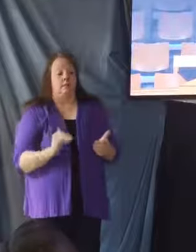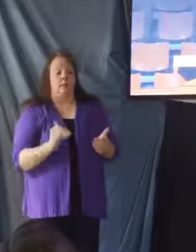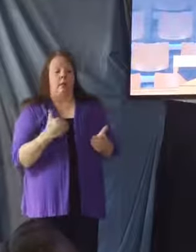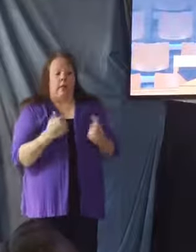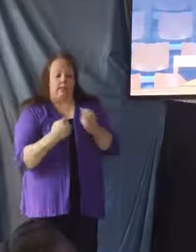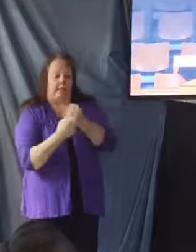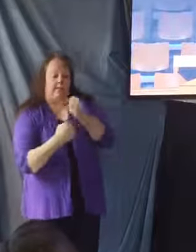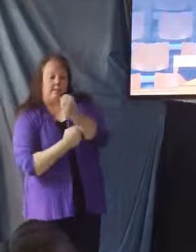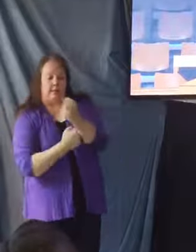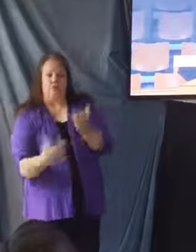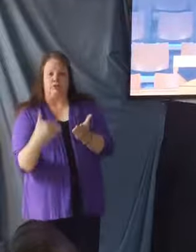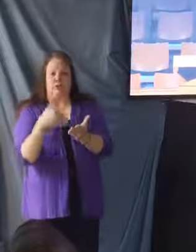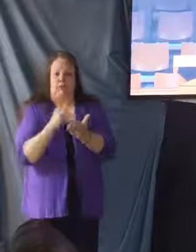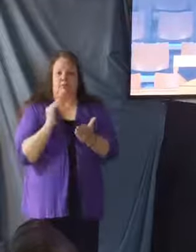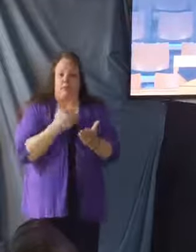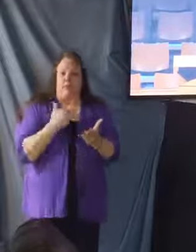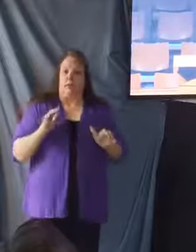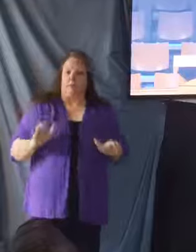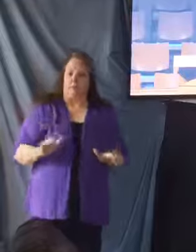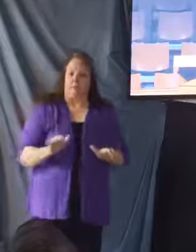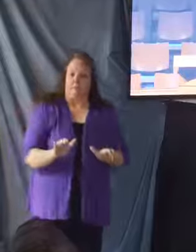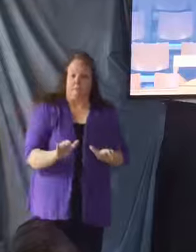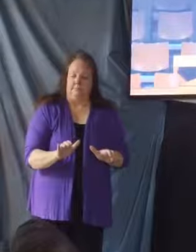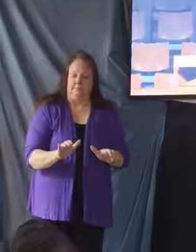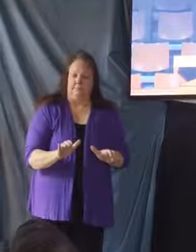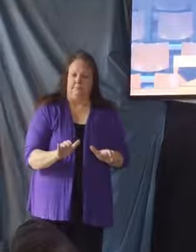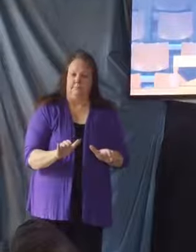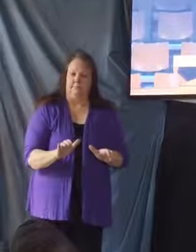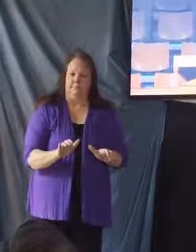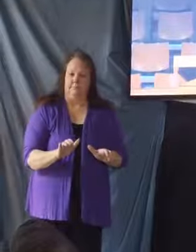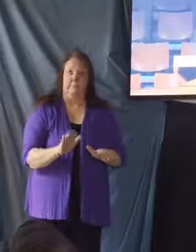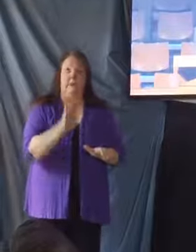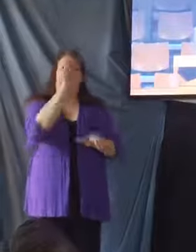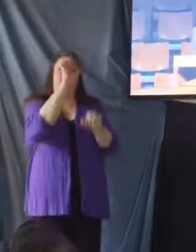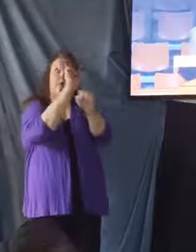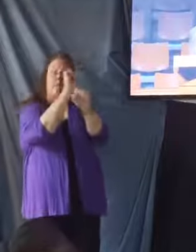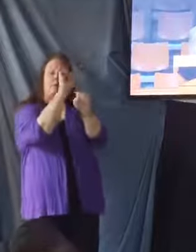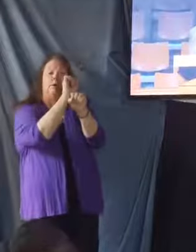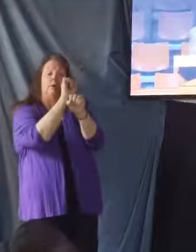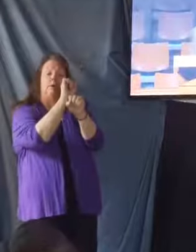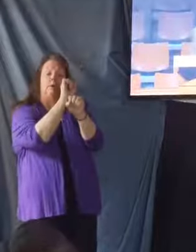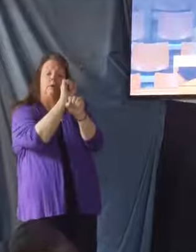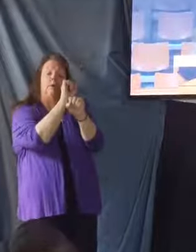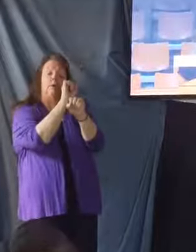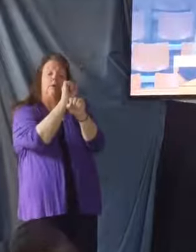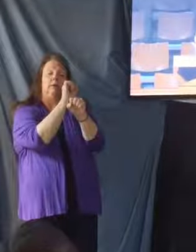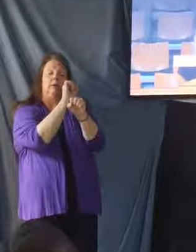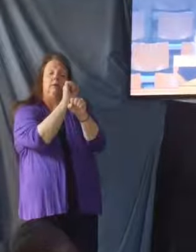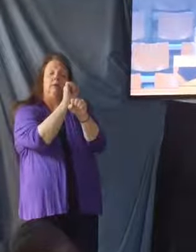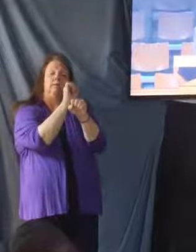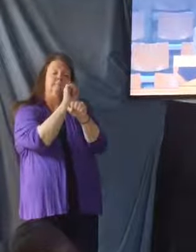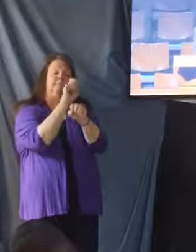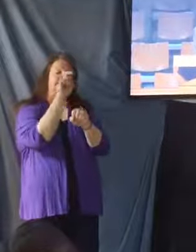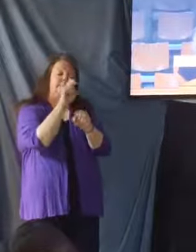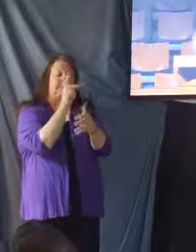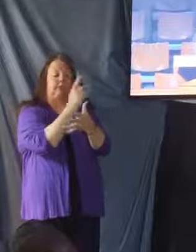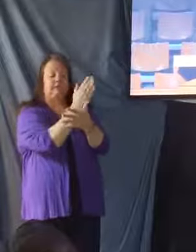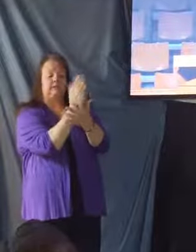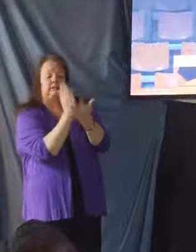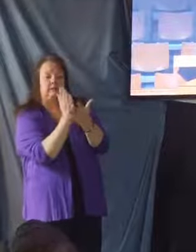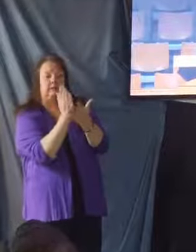the foundation of that conduct, the work of Christ. So crucial we keep these things